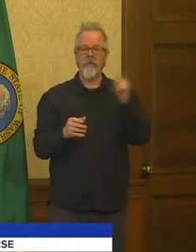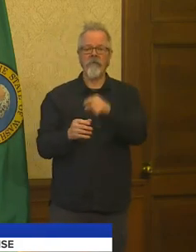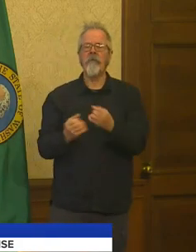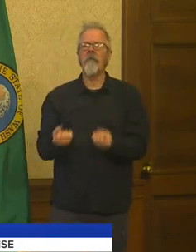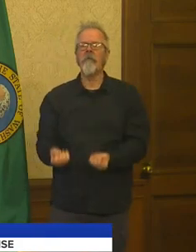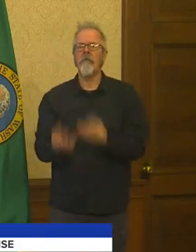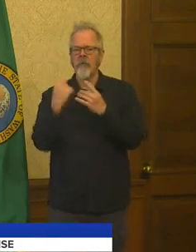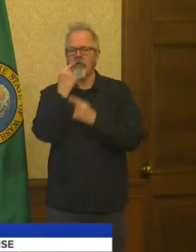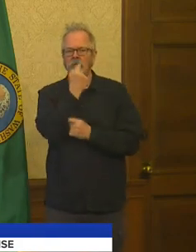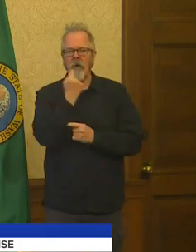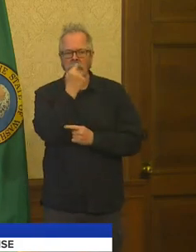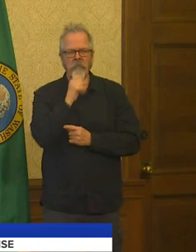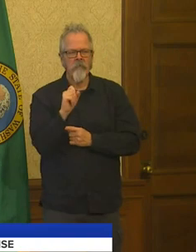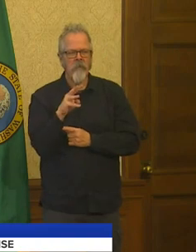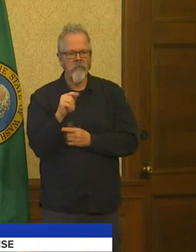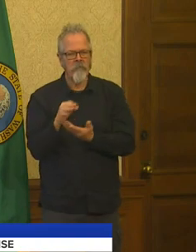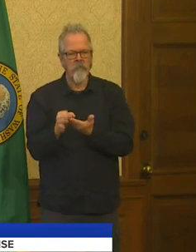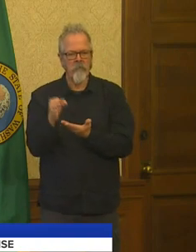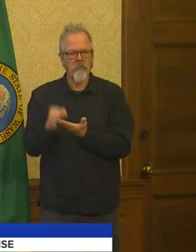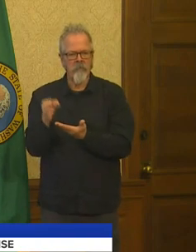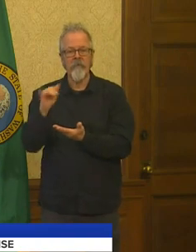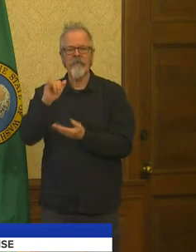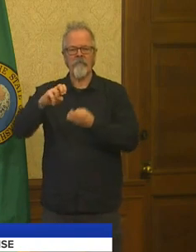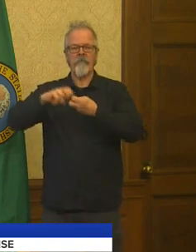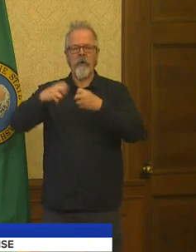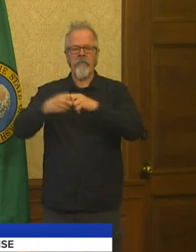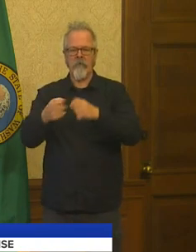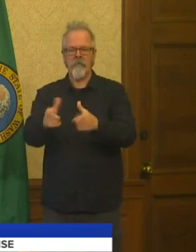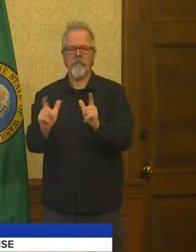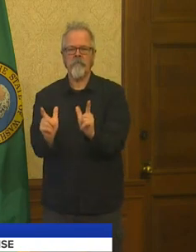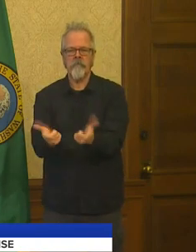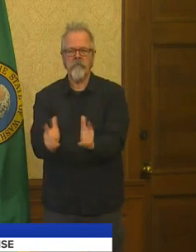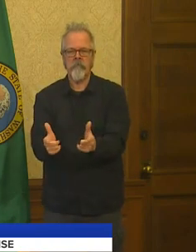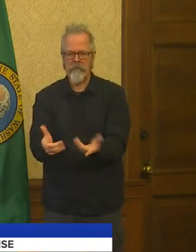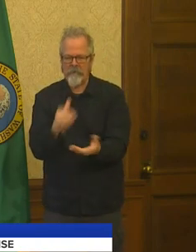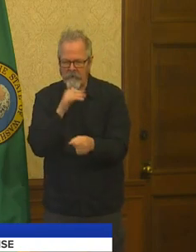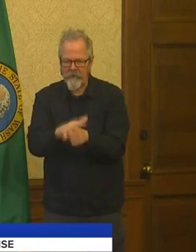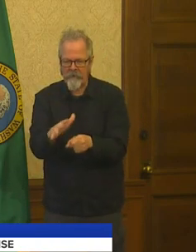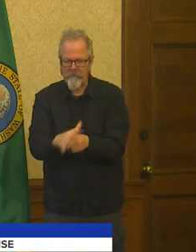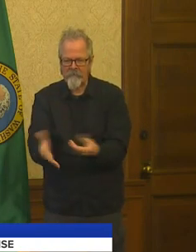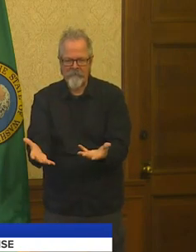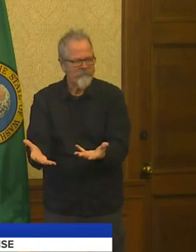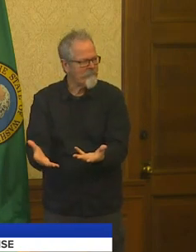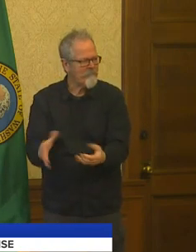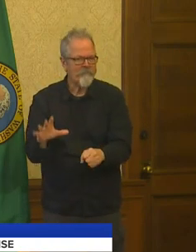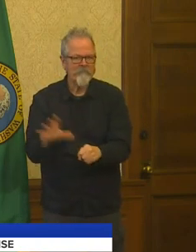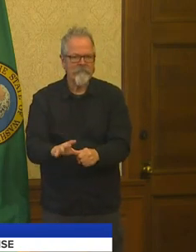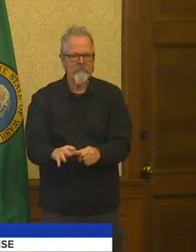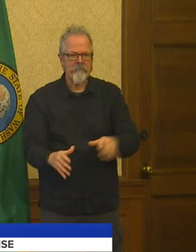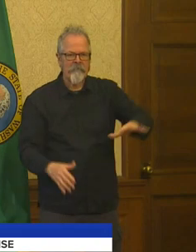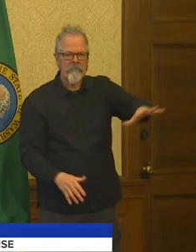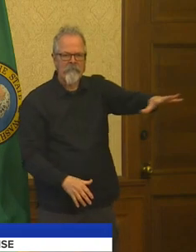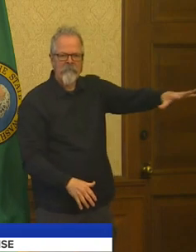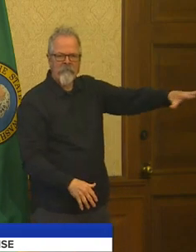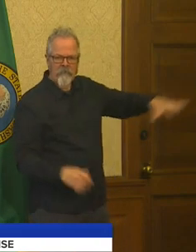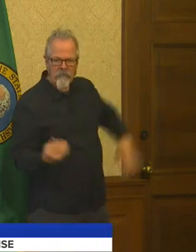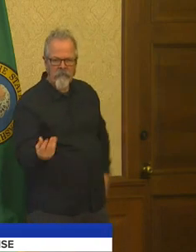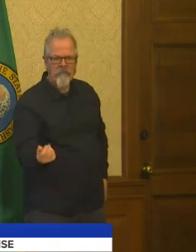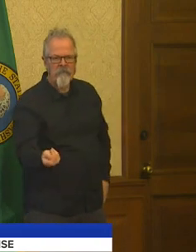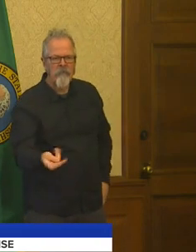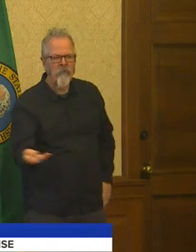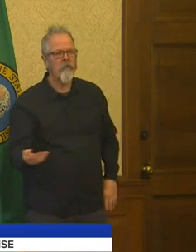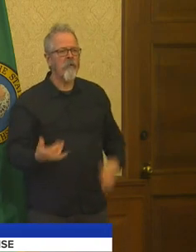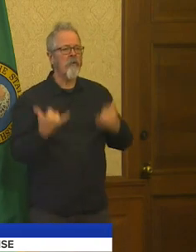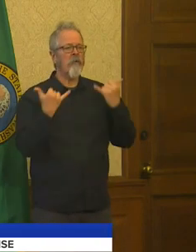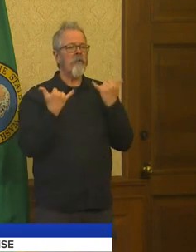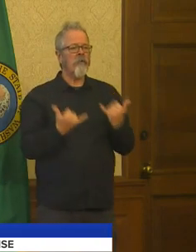President and the Vice President and the Vice Admiral in charge of these matters, we were told that that supply will